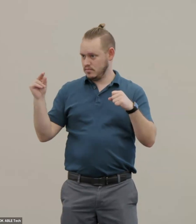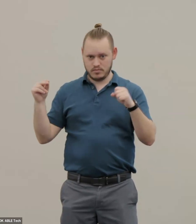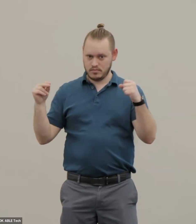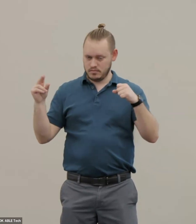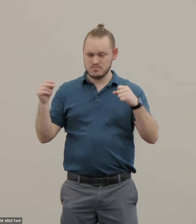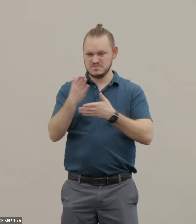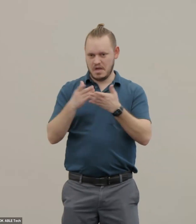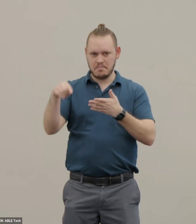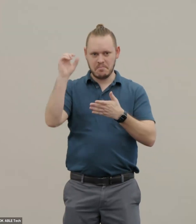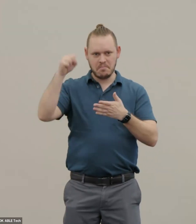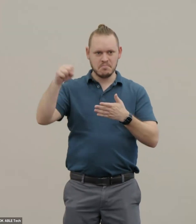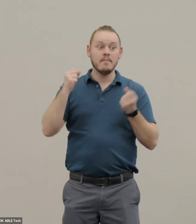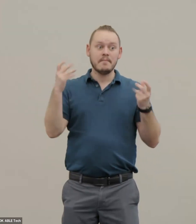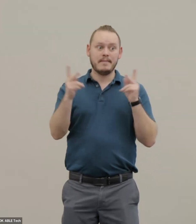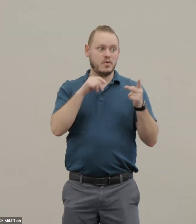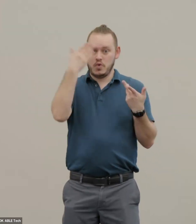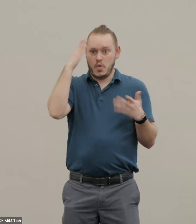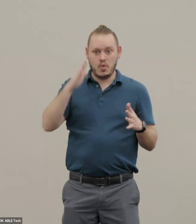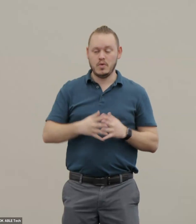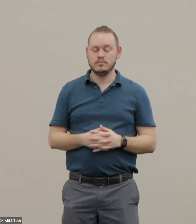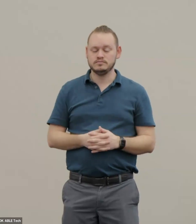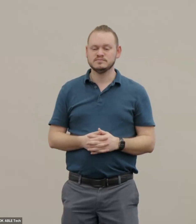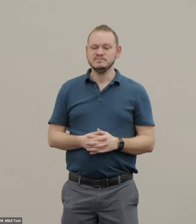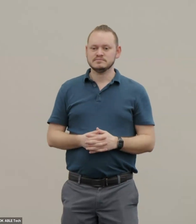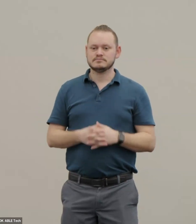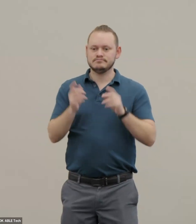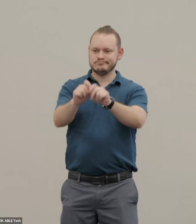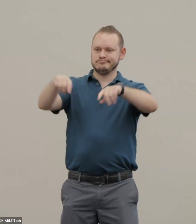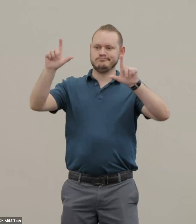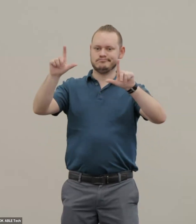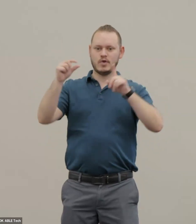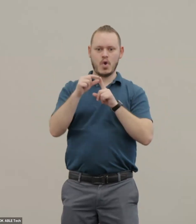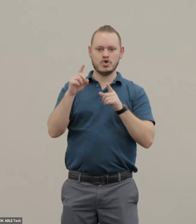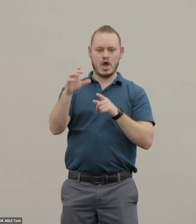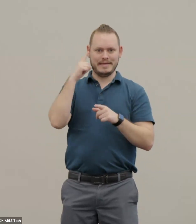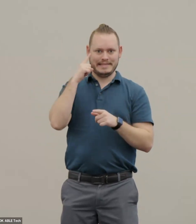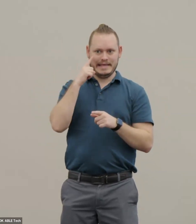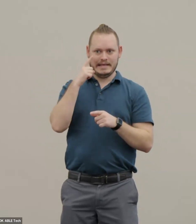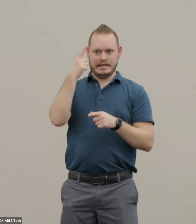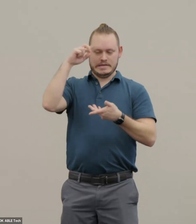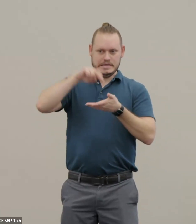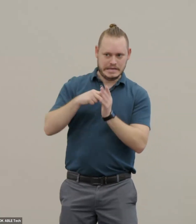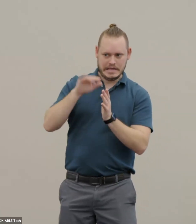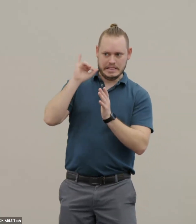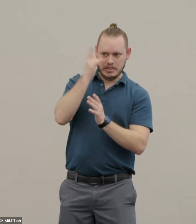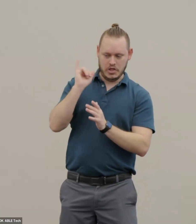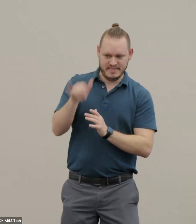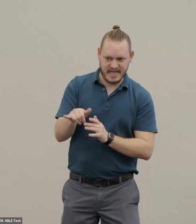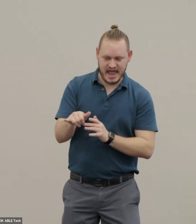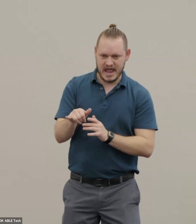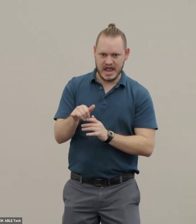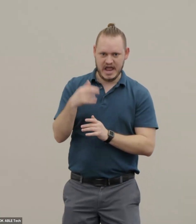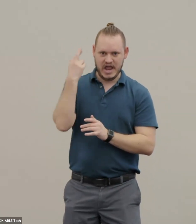your head, right? A lot of people don't know that, right? And so you open up that Word document, you think this is what it was meant to look like, but in